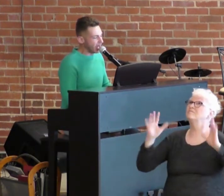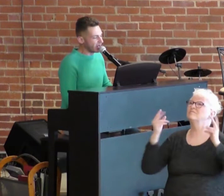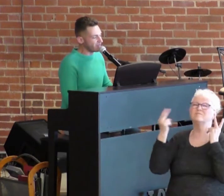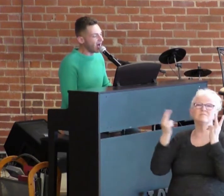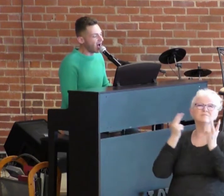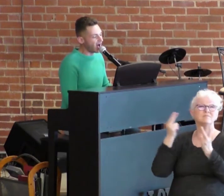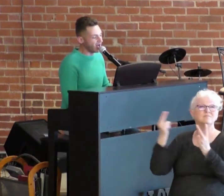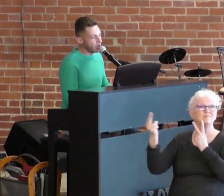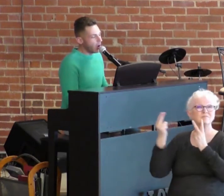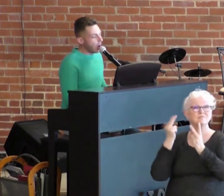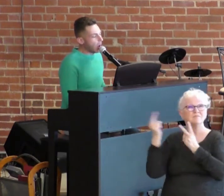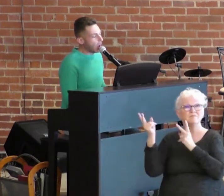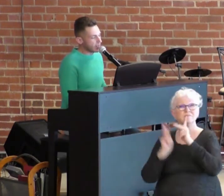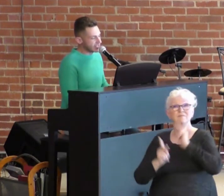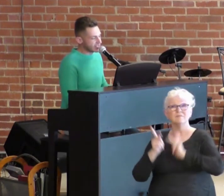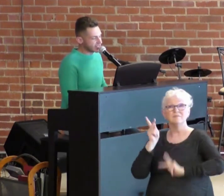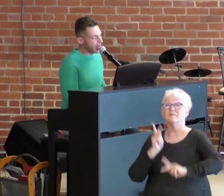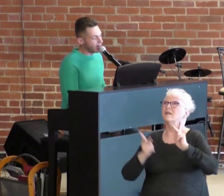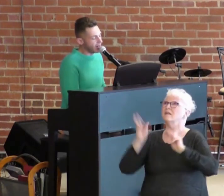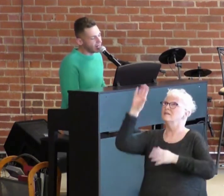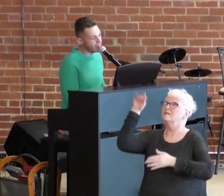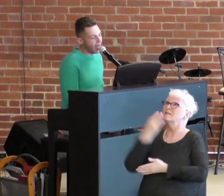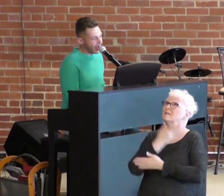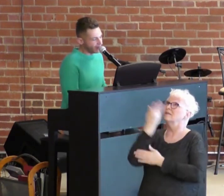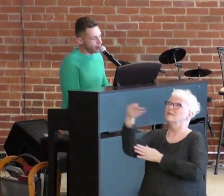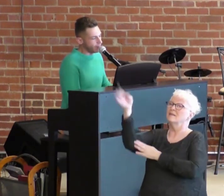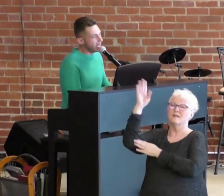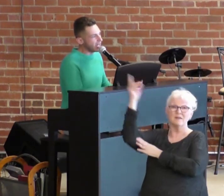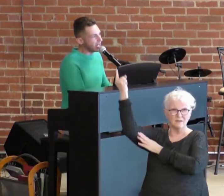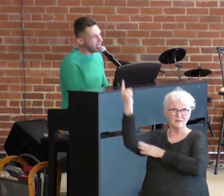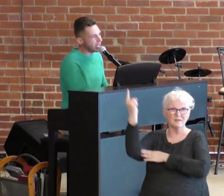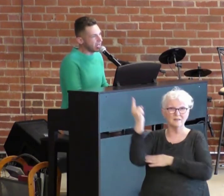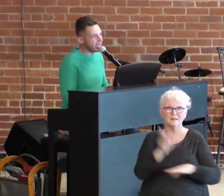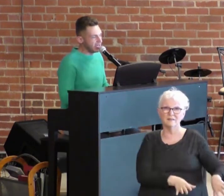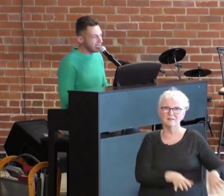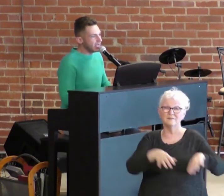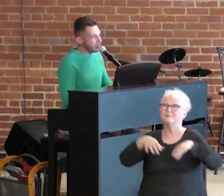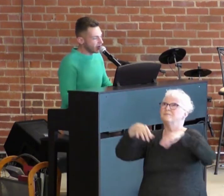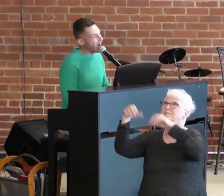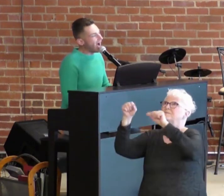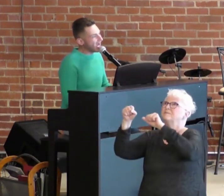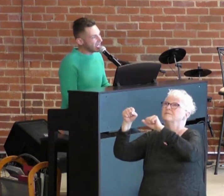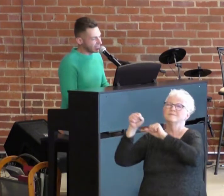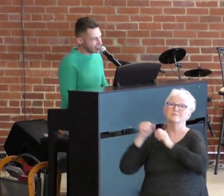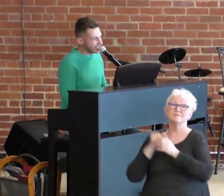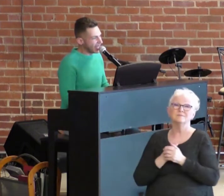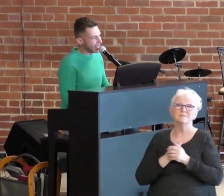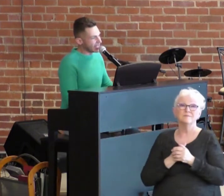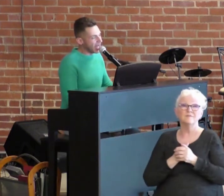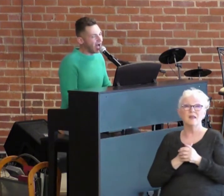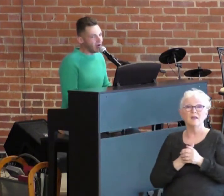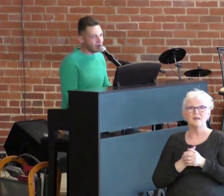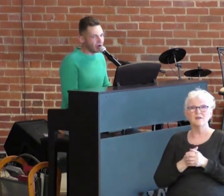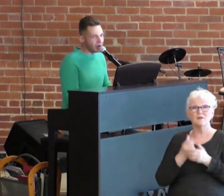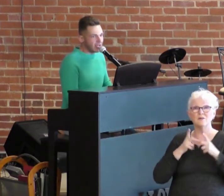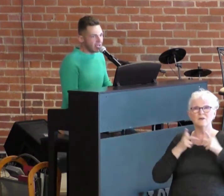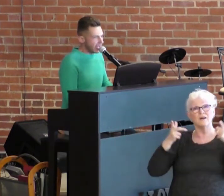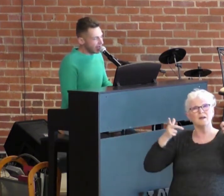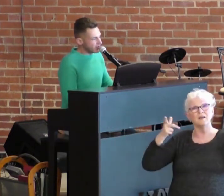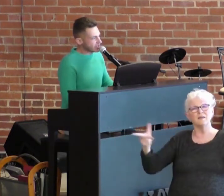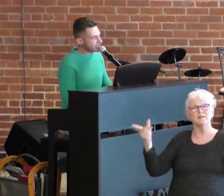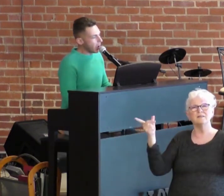the Son of God? Oh, he's coming back for me. The cry is getting